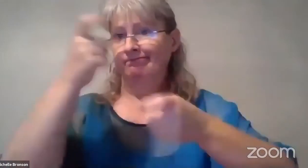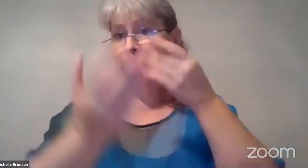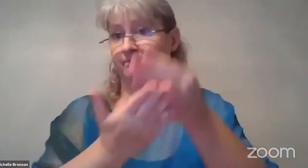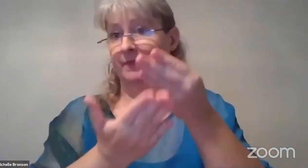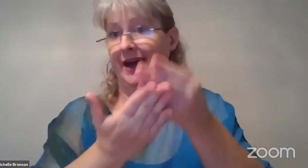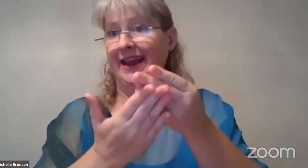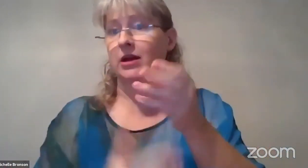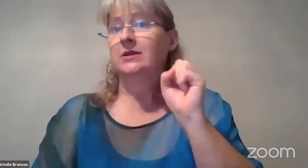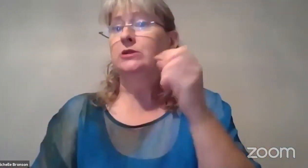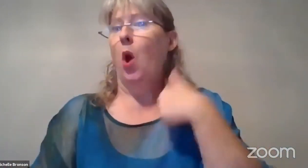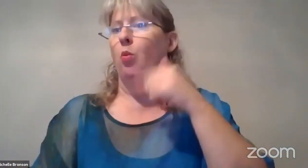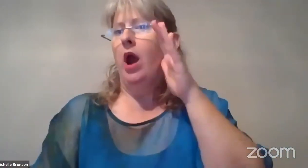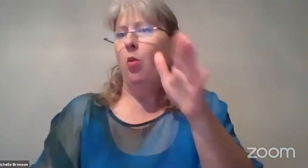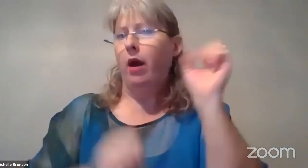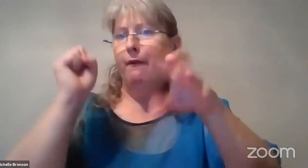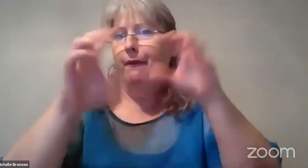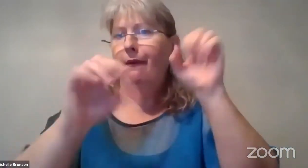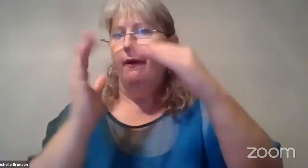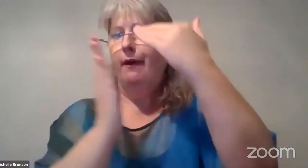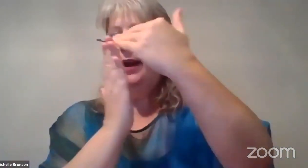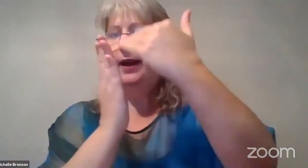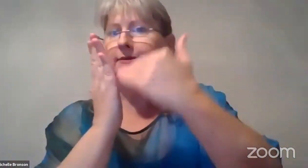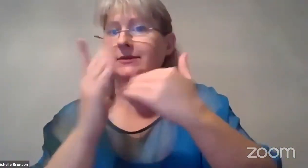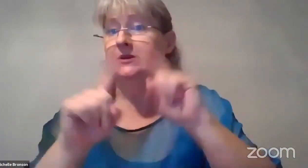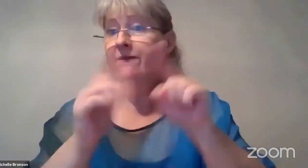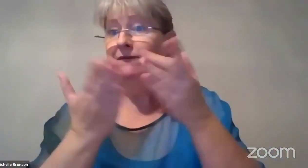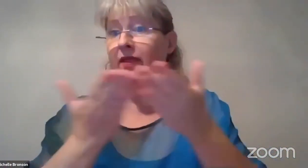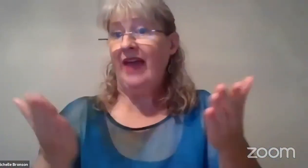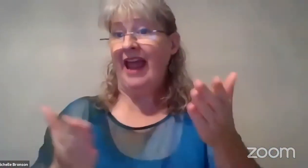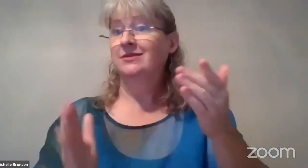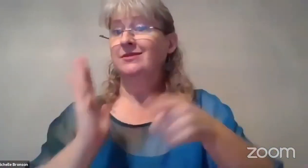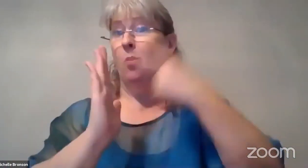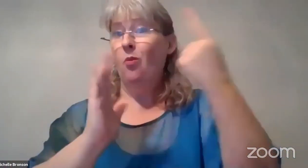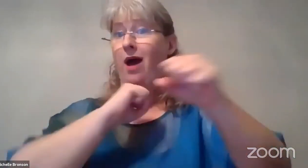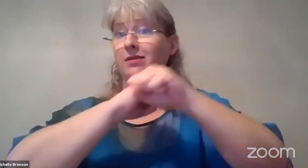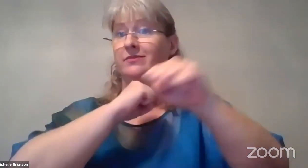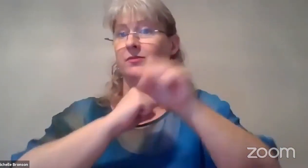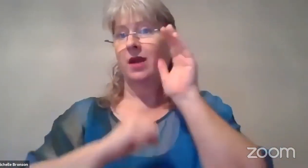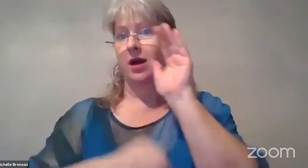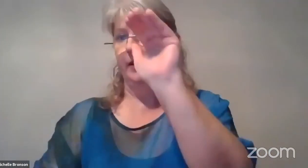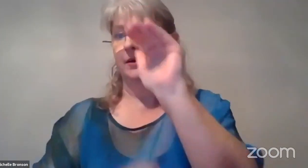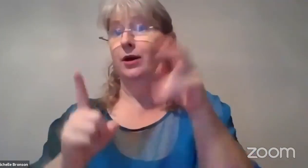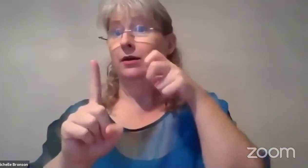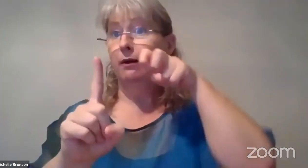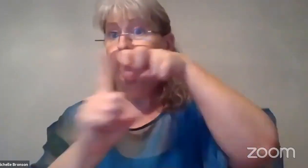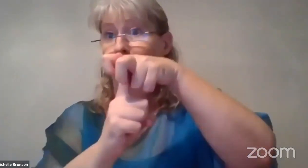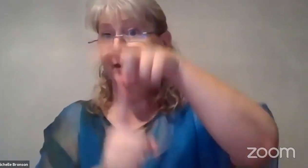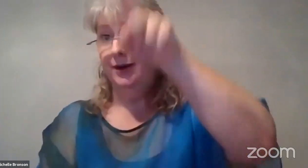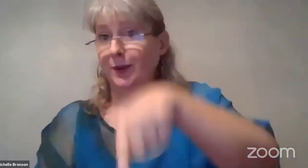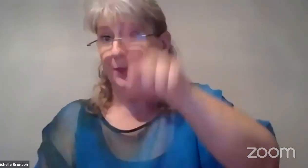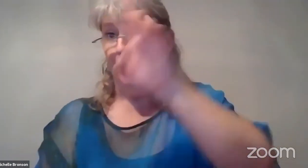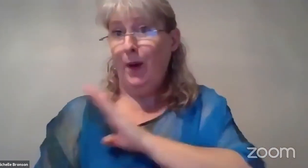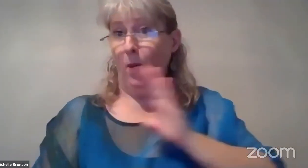a nationwide giving event. And so we'll develop a list of items. And once that campaign is